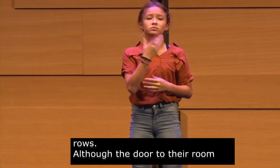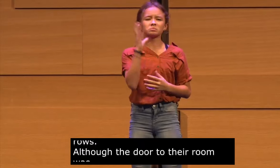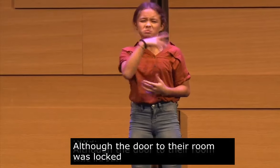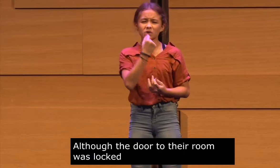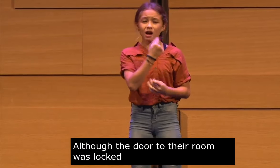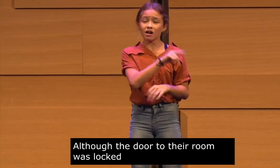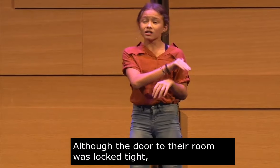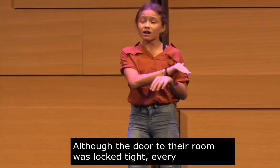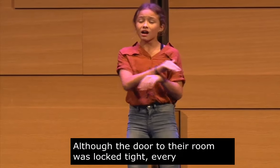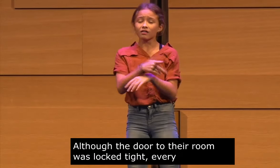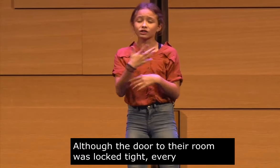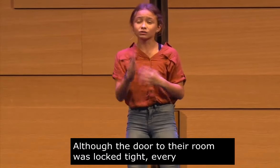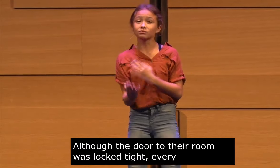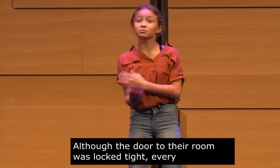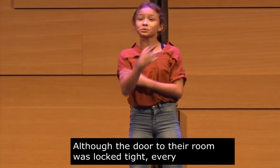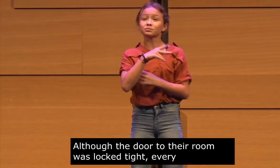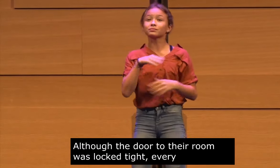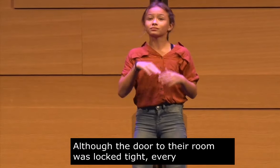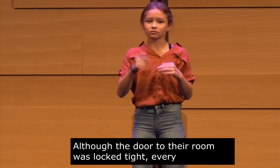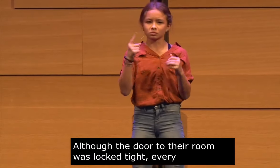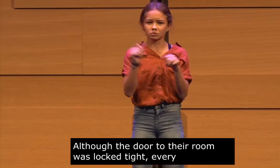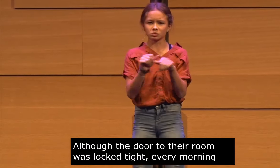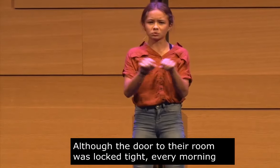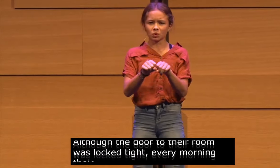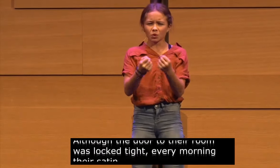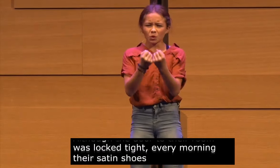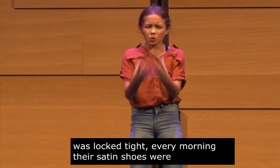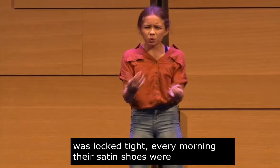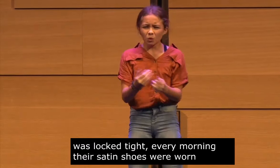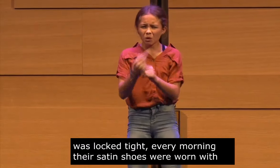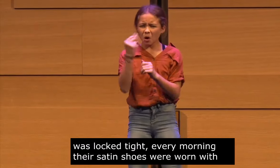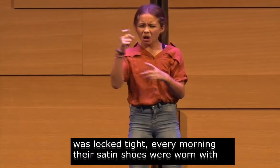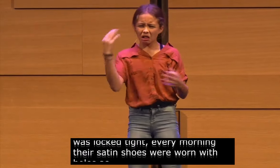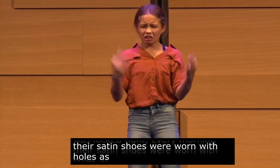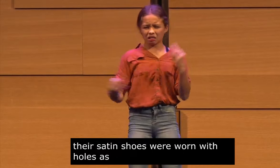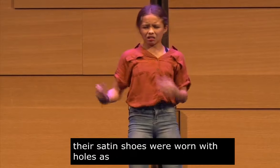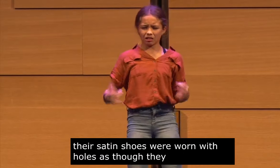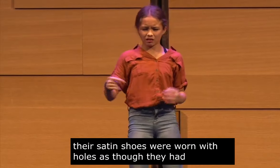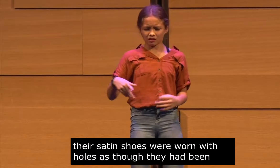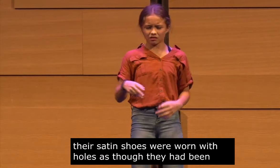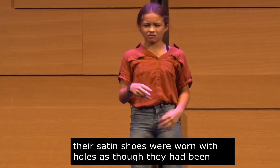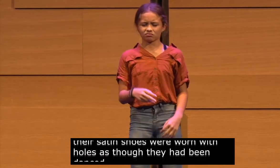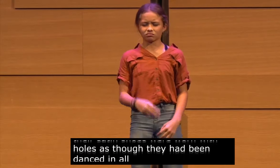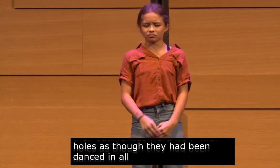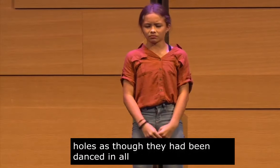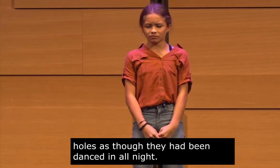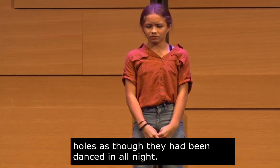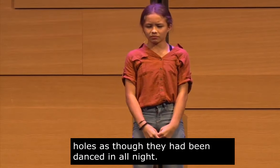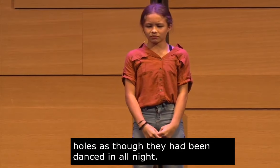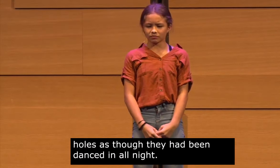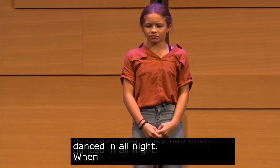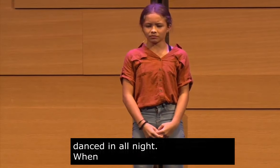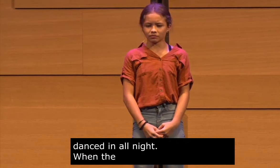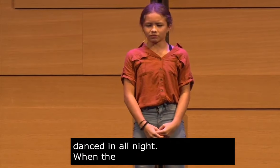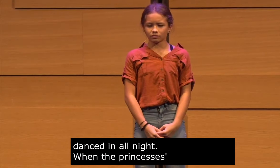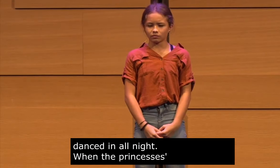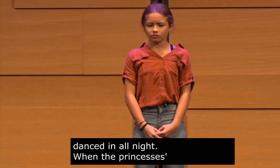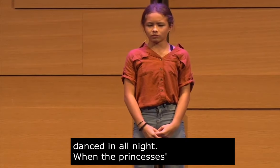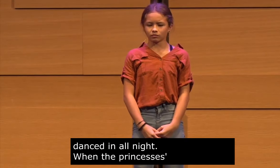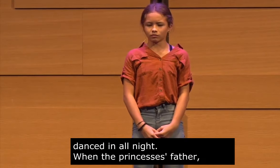locked tight, every morning their satin shoes were worn with holes as though they had been danced in all night. When the princess's father,